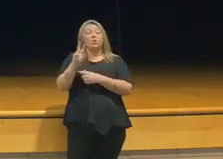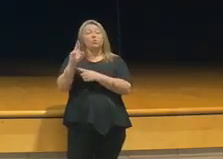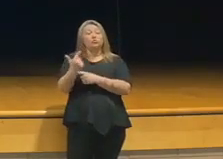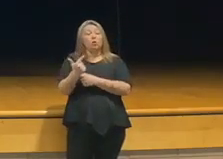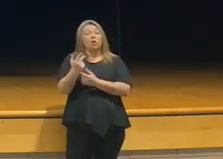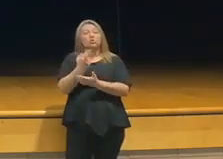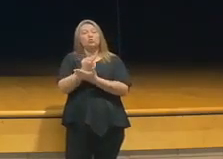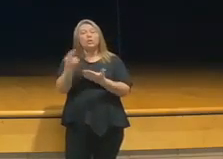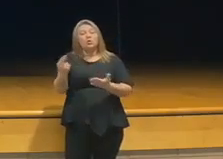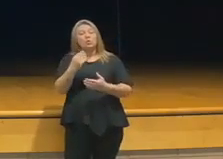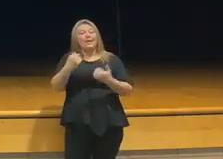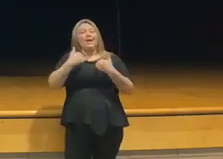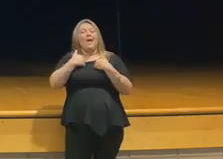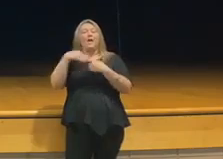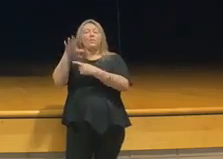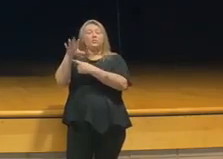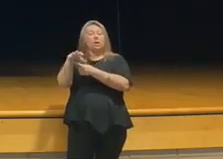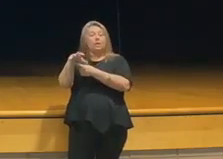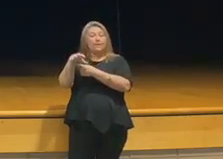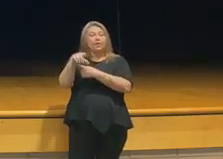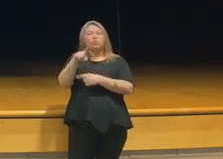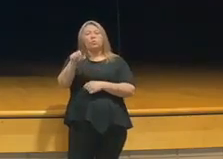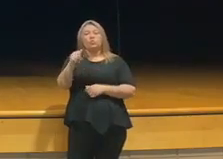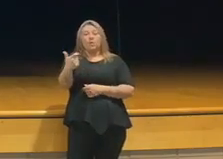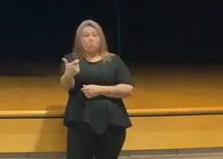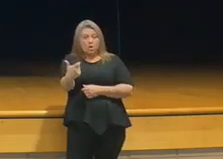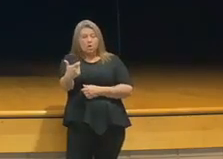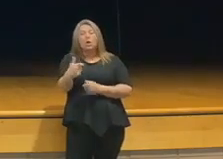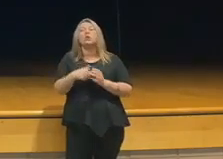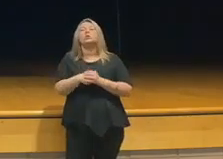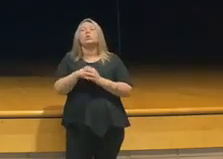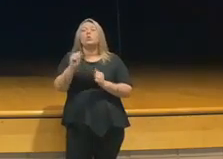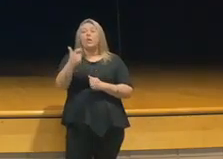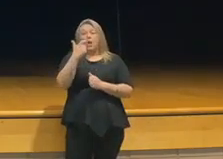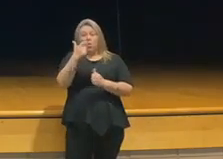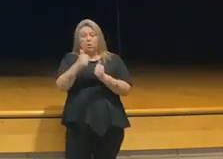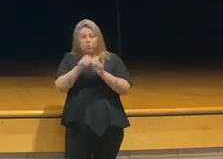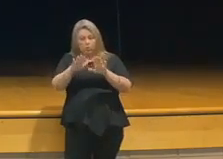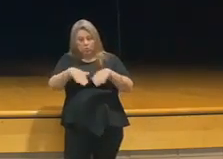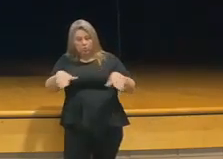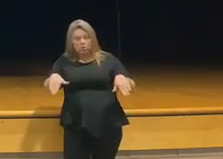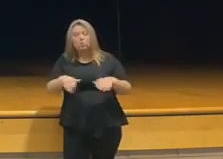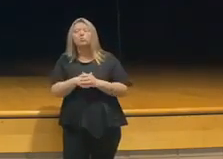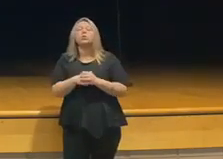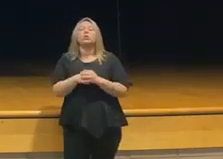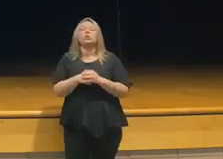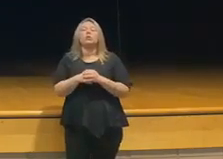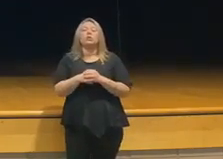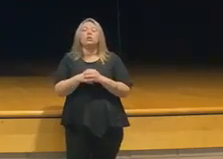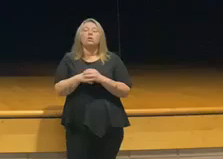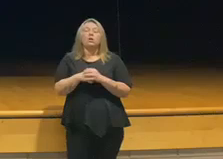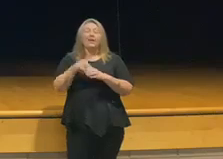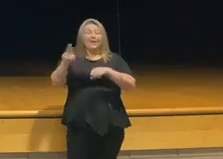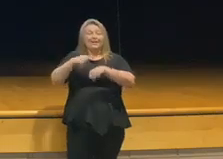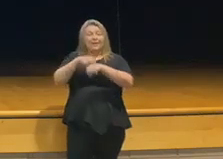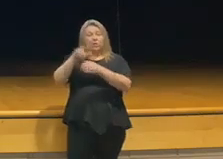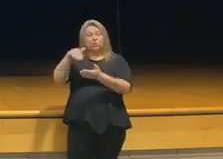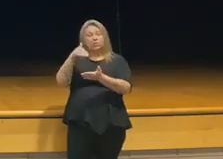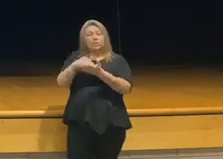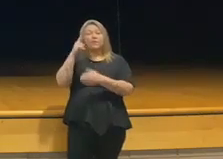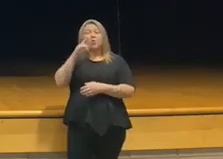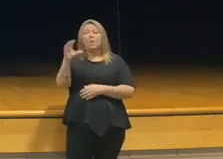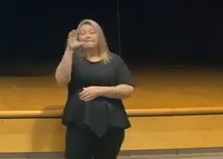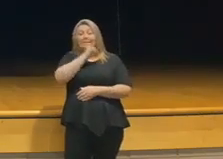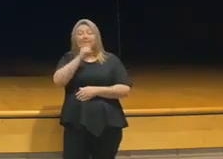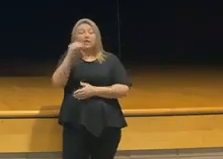has a documentary that you can watch. You can watch with your children. The National Center for Missing and Exploited